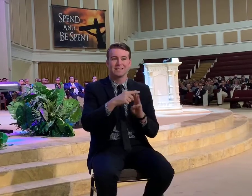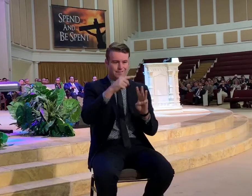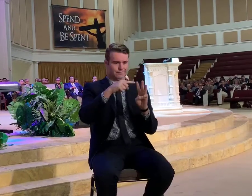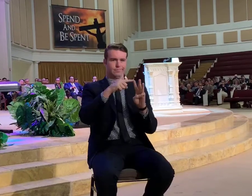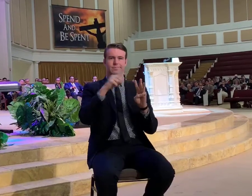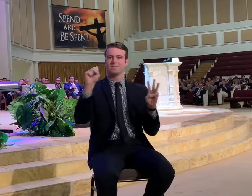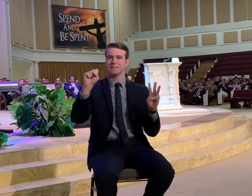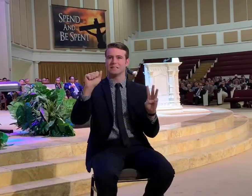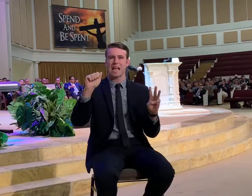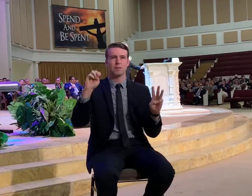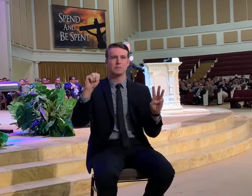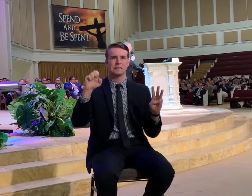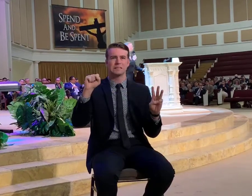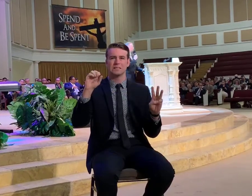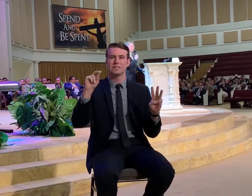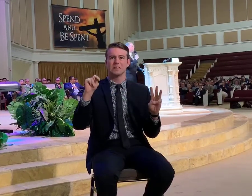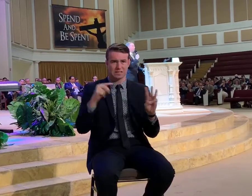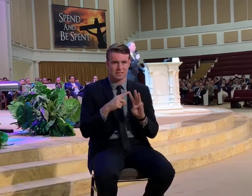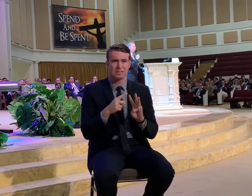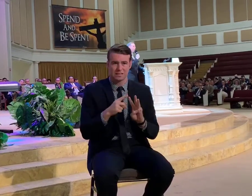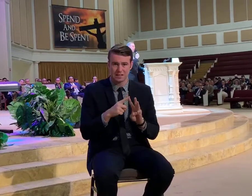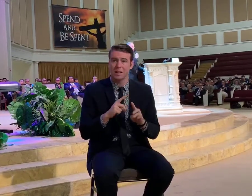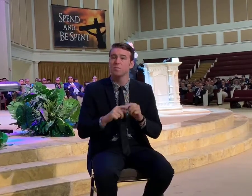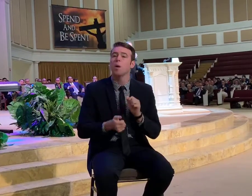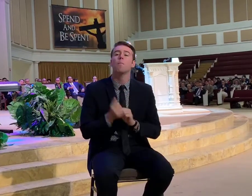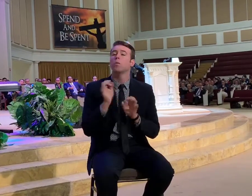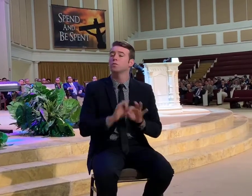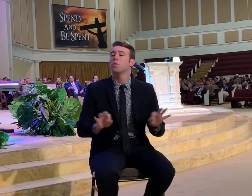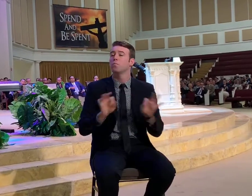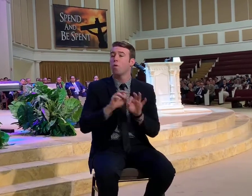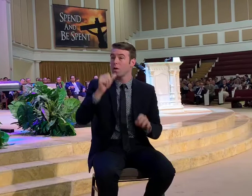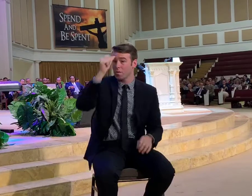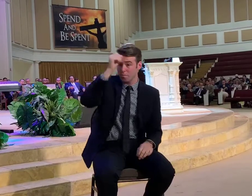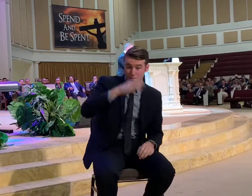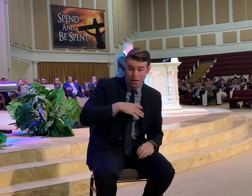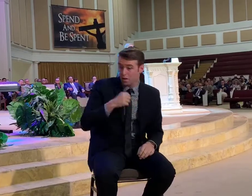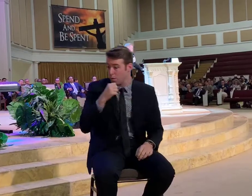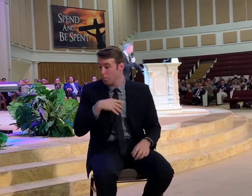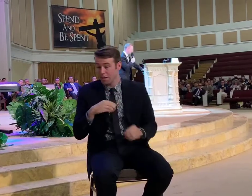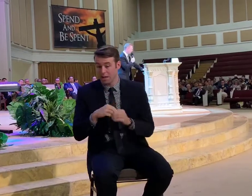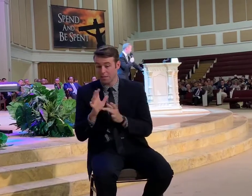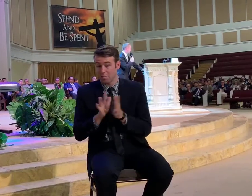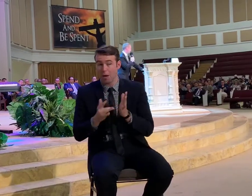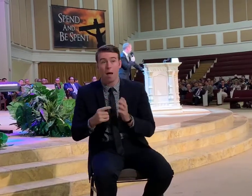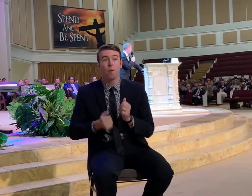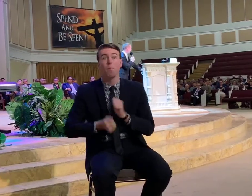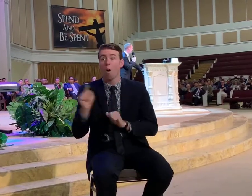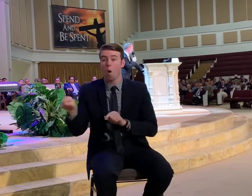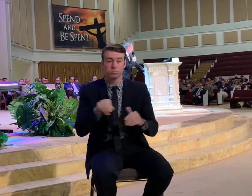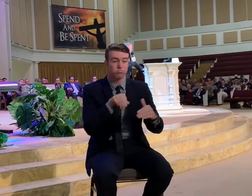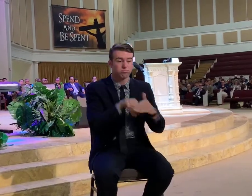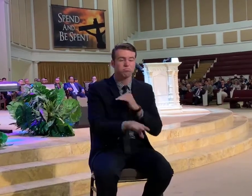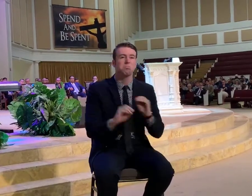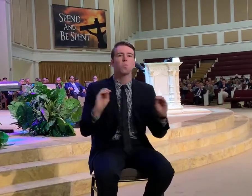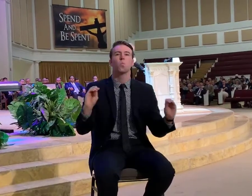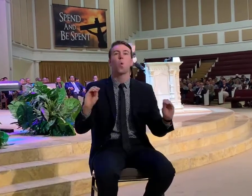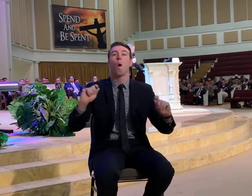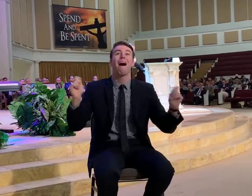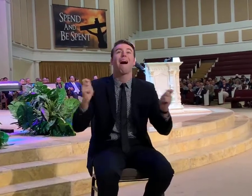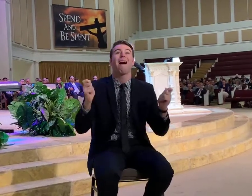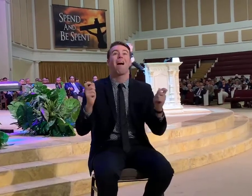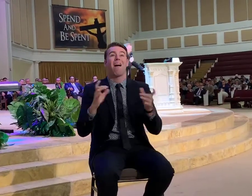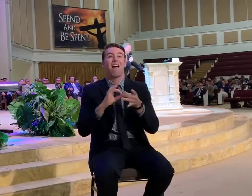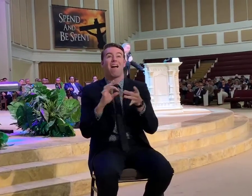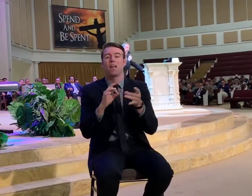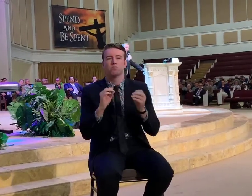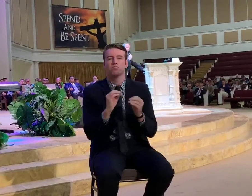Samson. However, most of the important men and women in the Bible came without fanfare. They came from humble